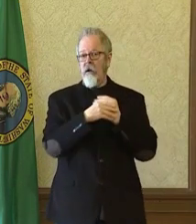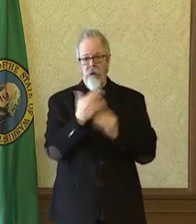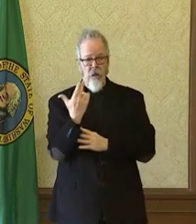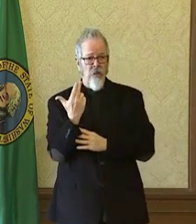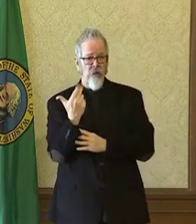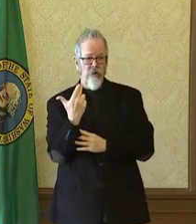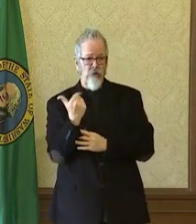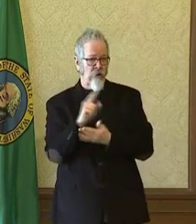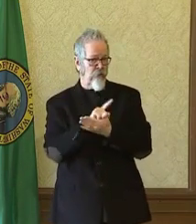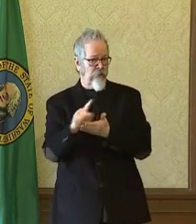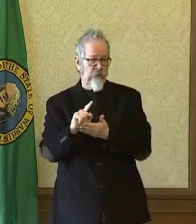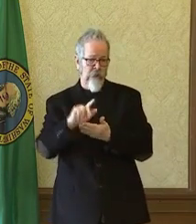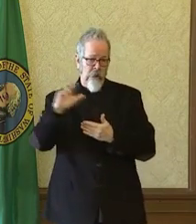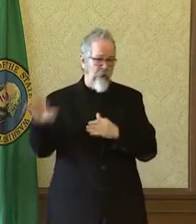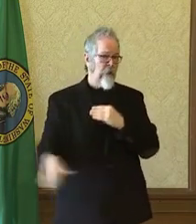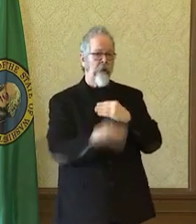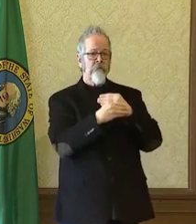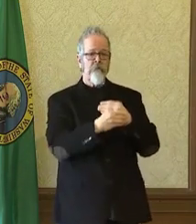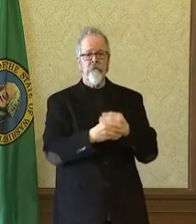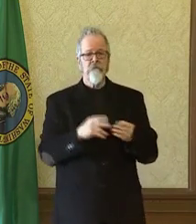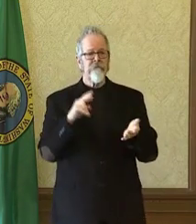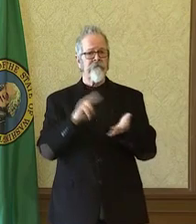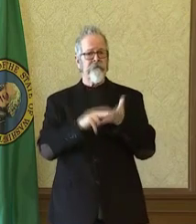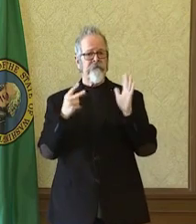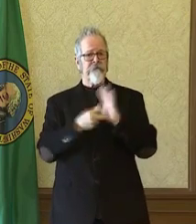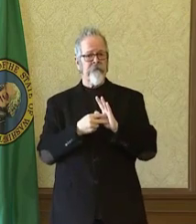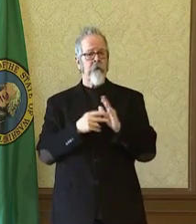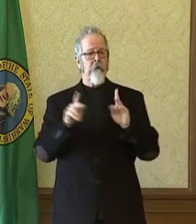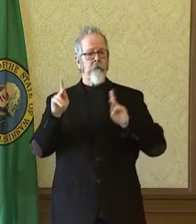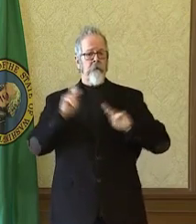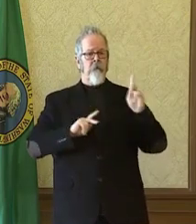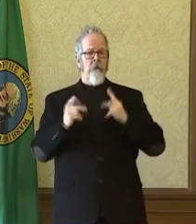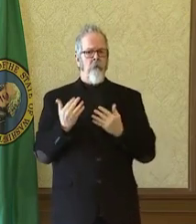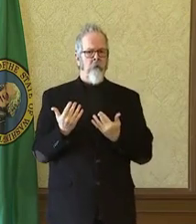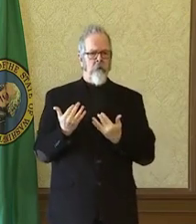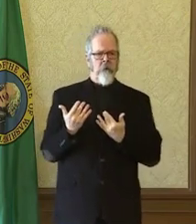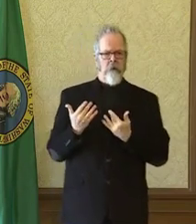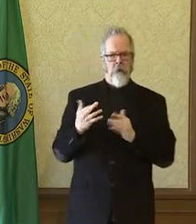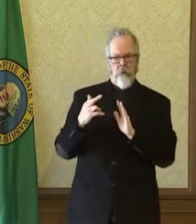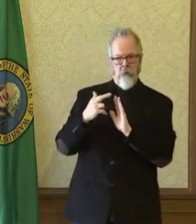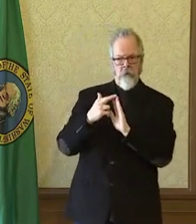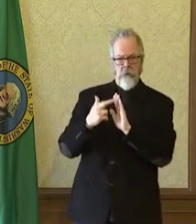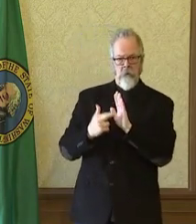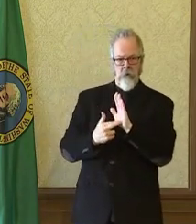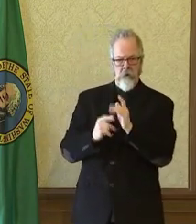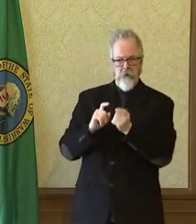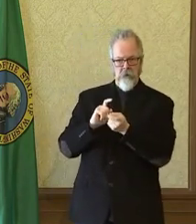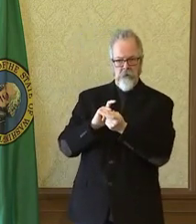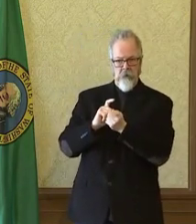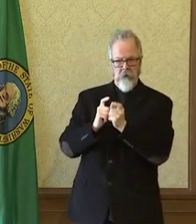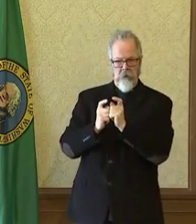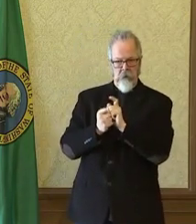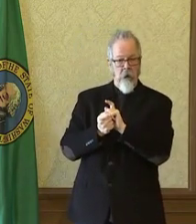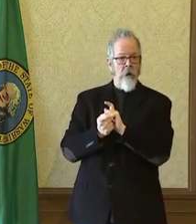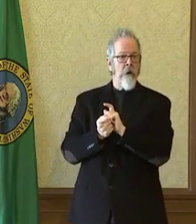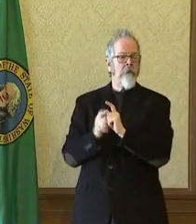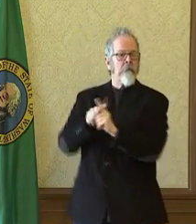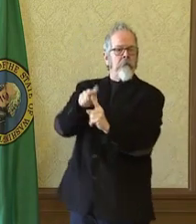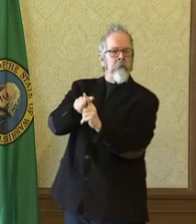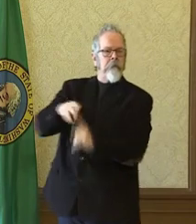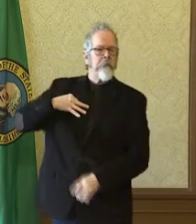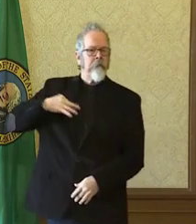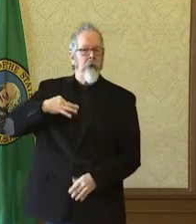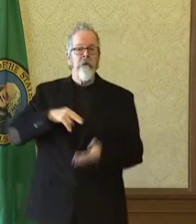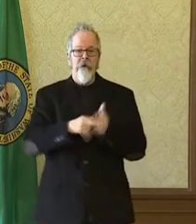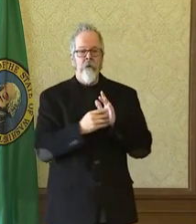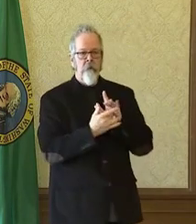videos, webinars, outreach to the communities, outreach to people who are already on unemployment insurance. Basically, the